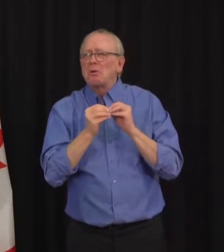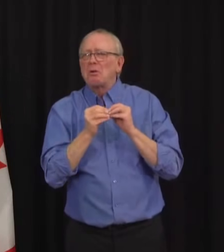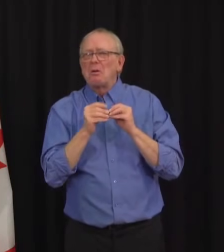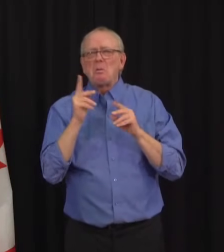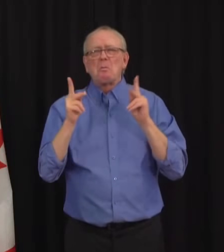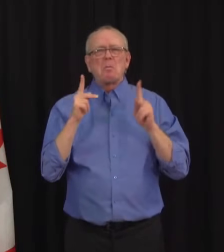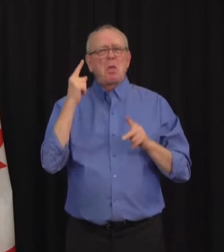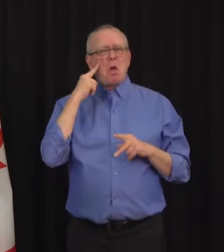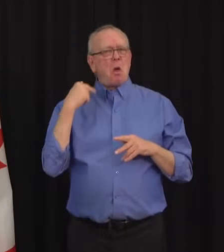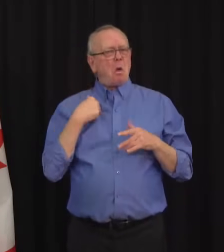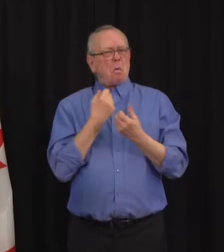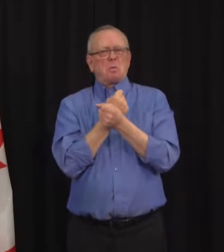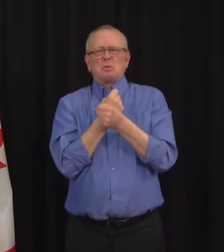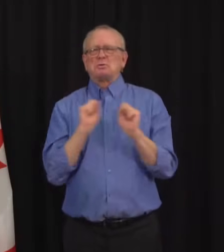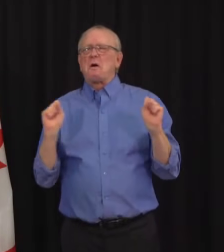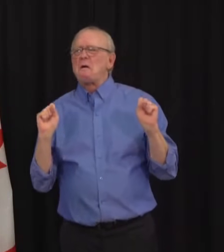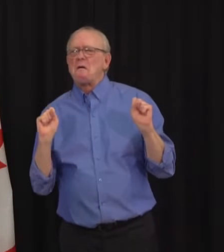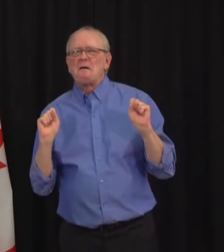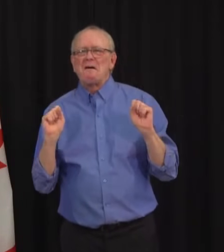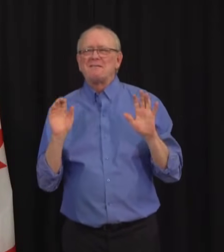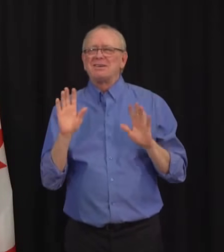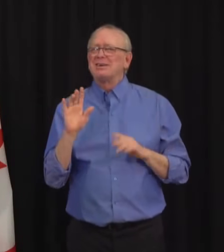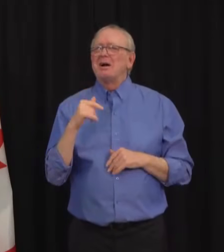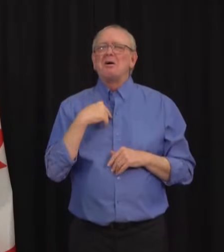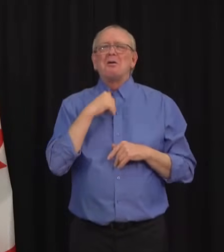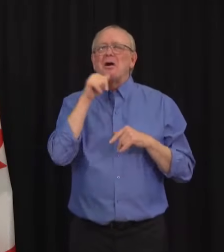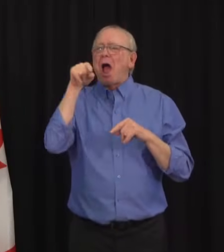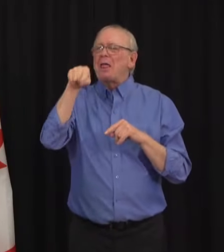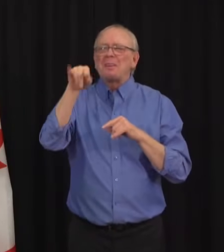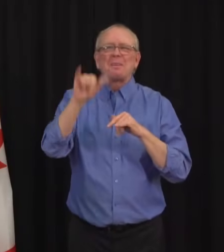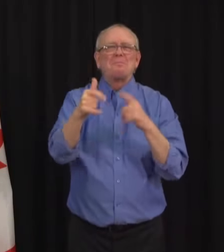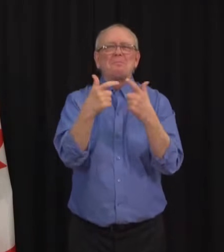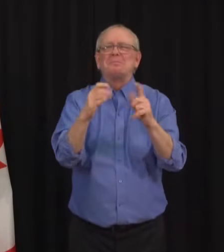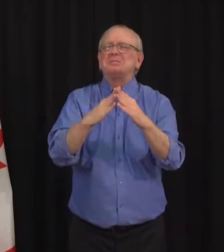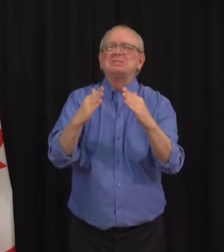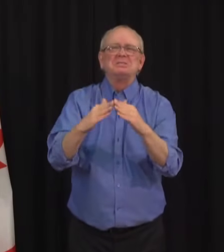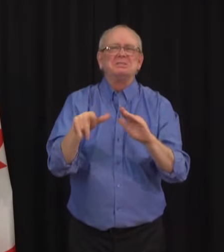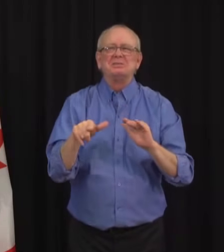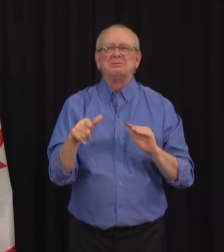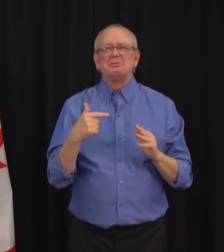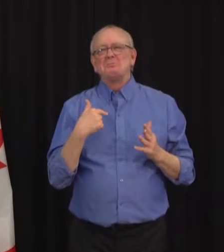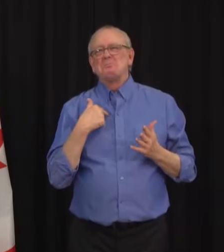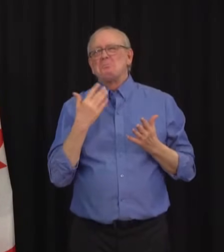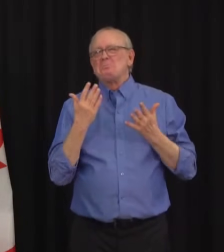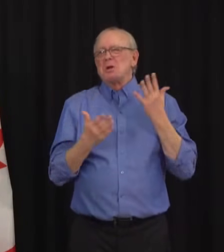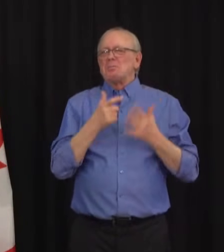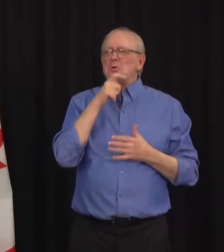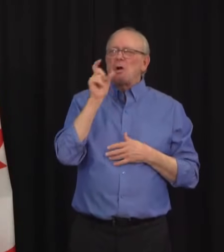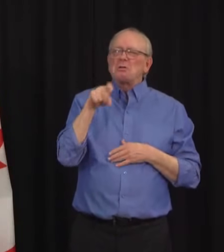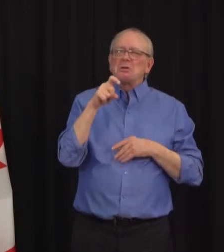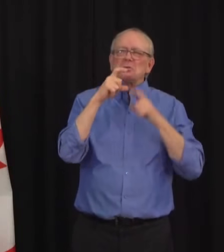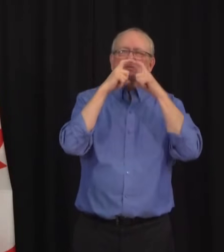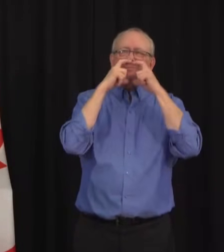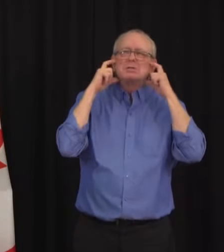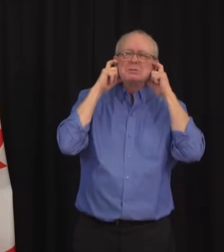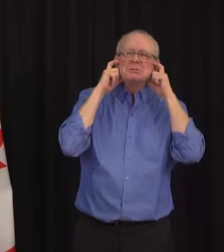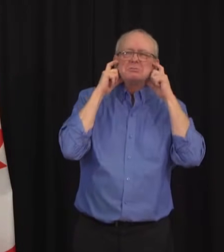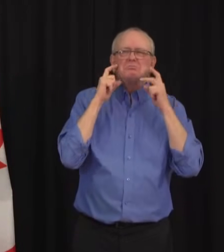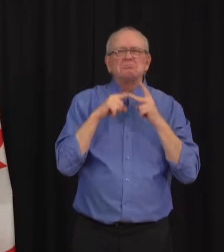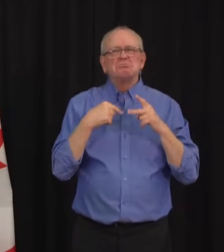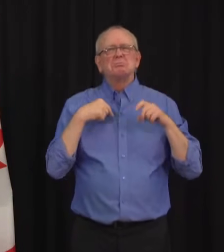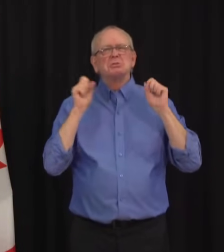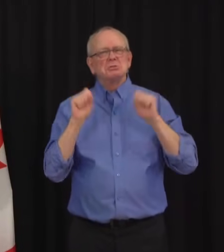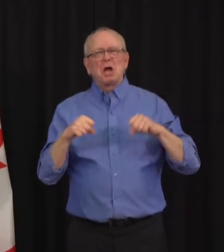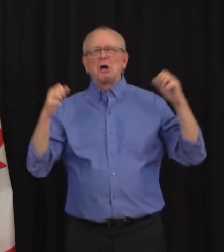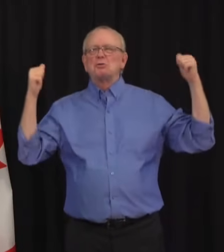urban centres. They may wonder why they should wear a mask or not host a party in their home. Unfortunately,